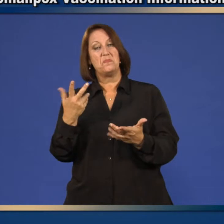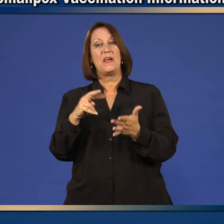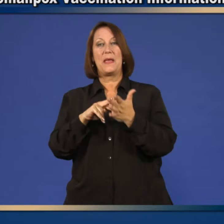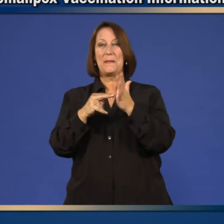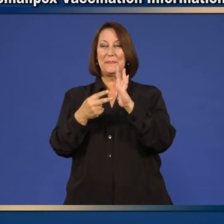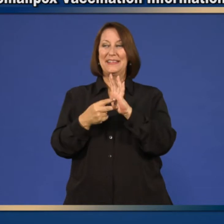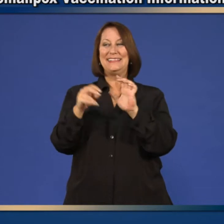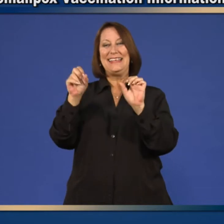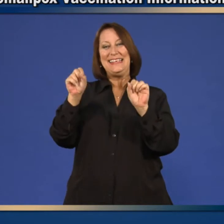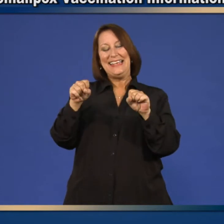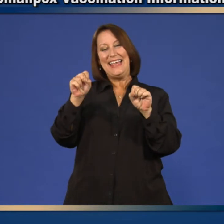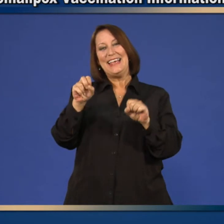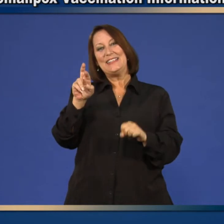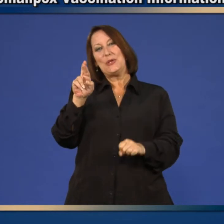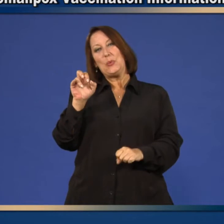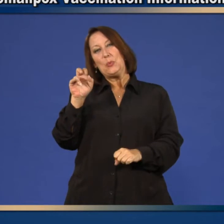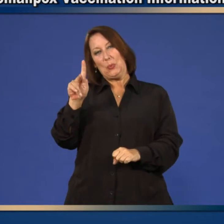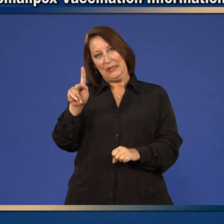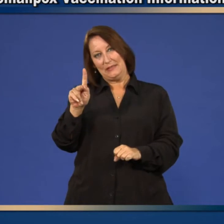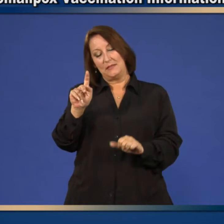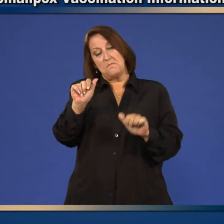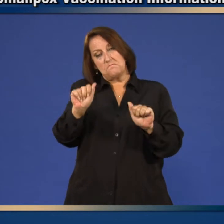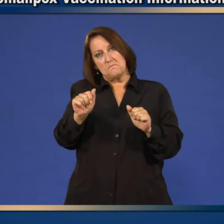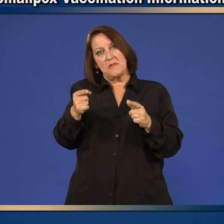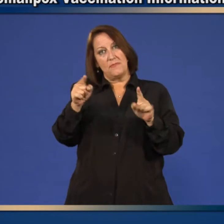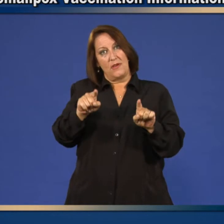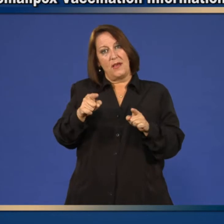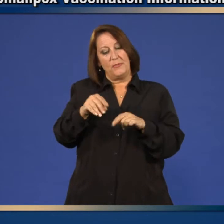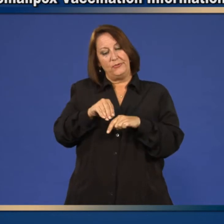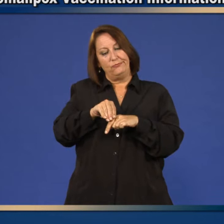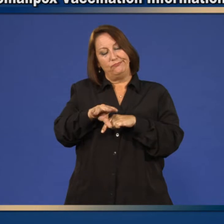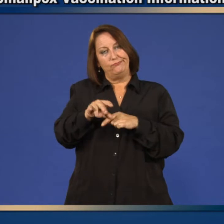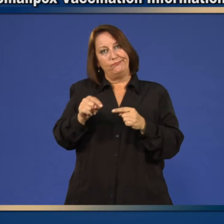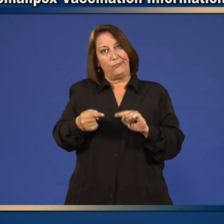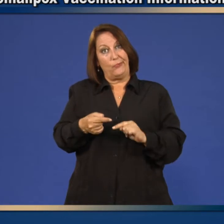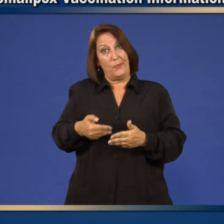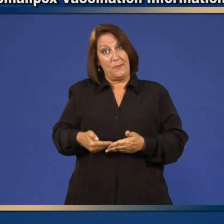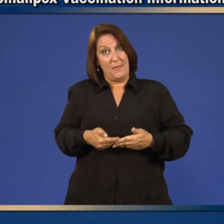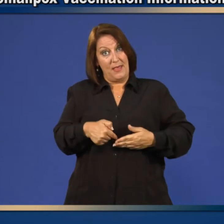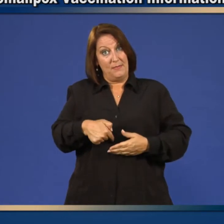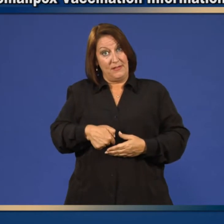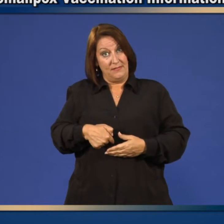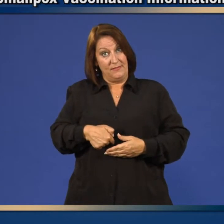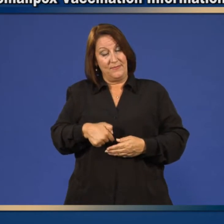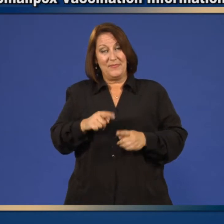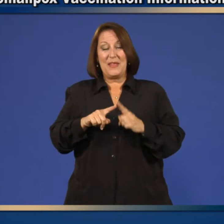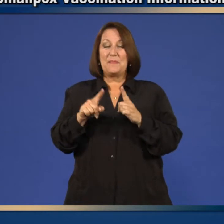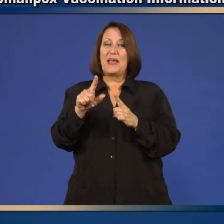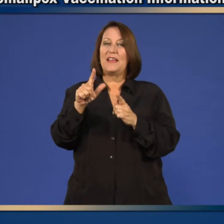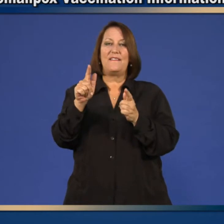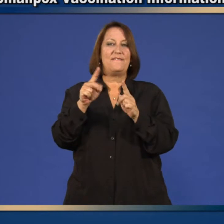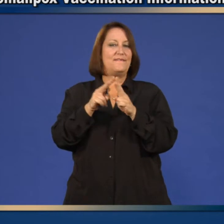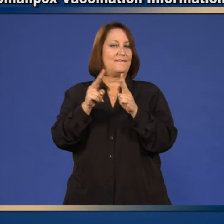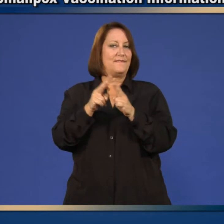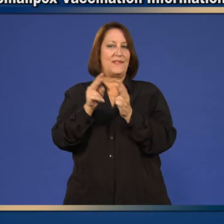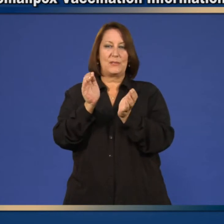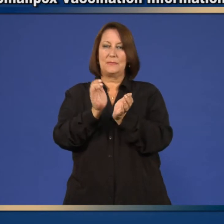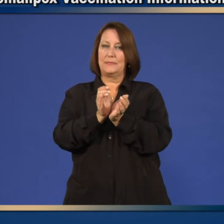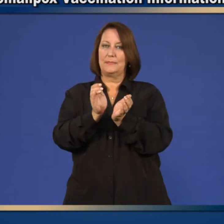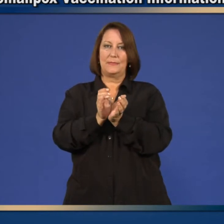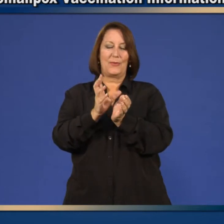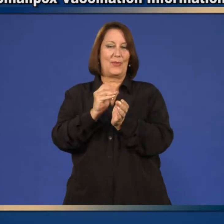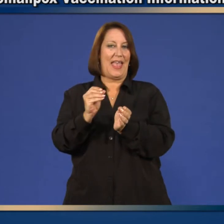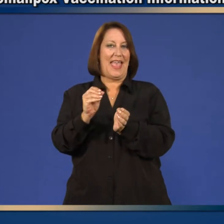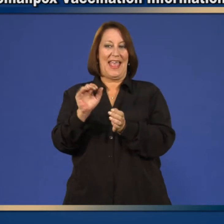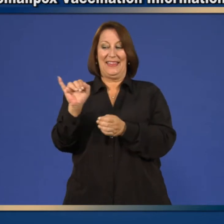Therefore, although the risk to the unborn baby is known to exist, that risk is low and fetal